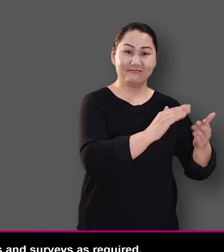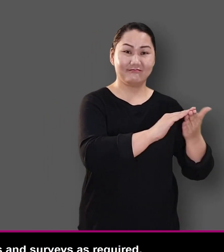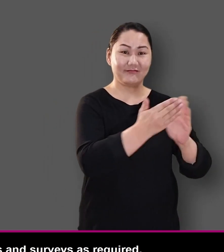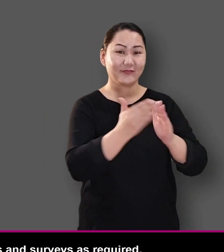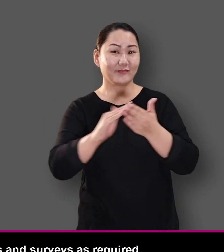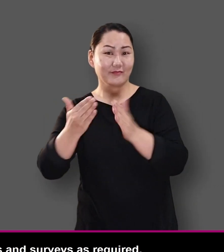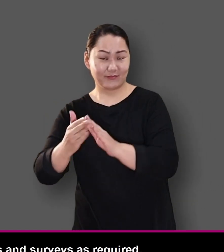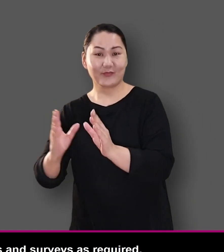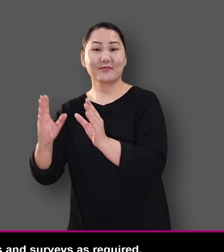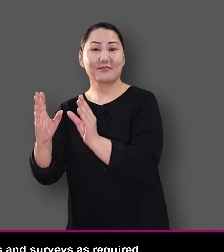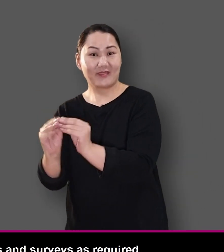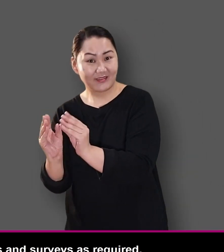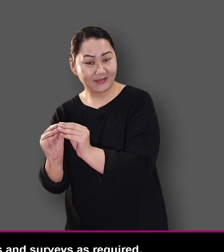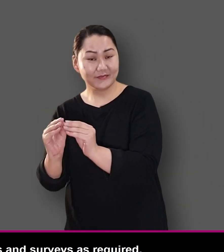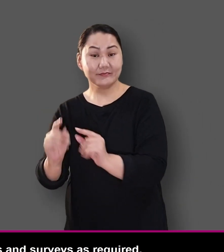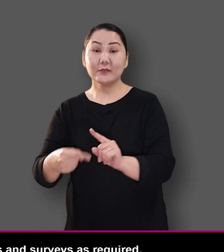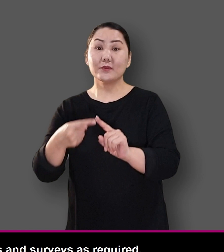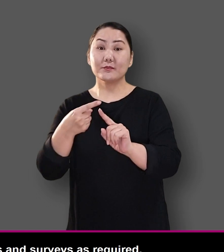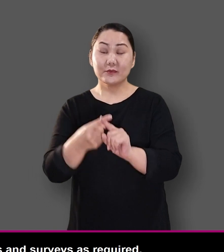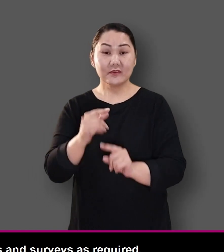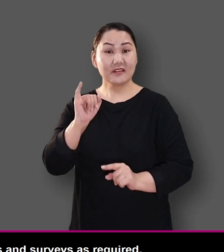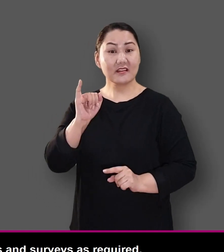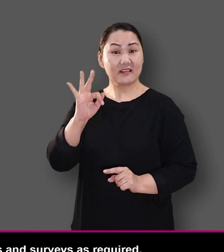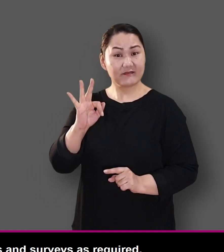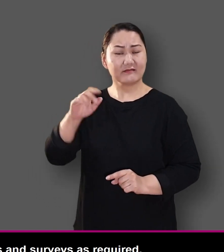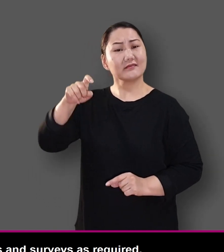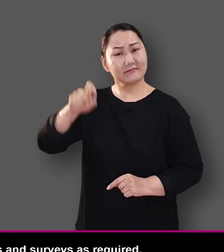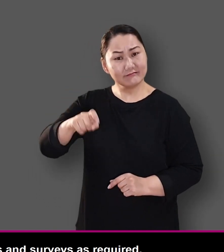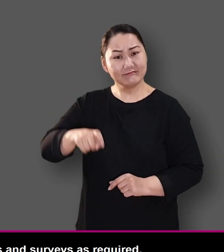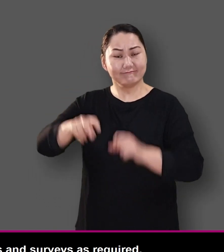community meetings, and surveys as required.